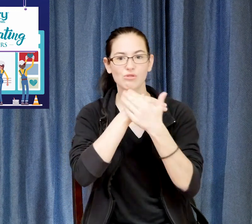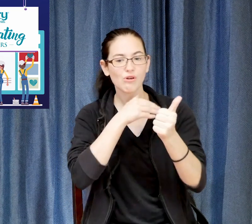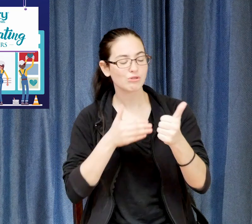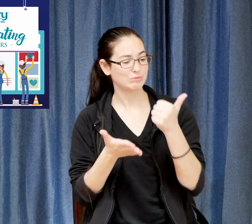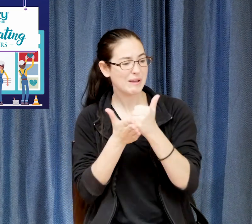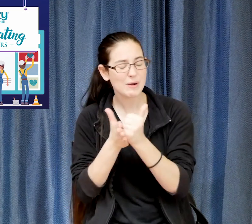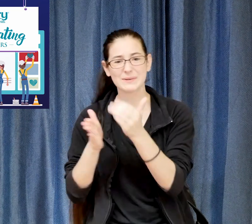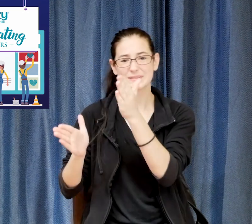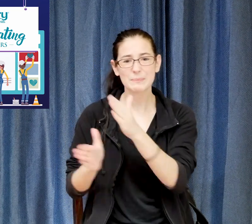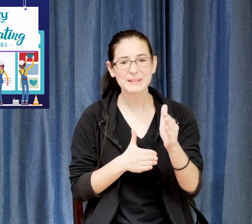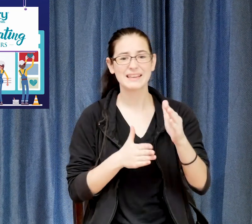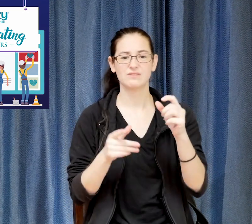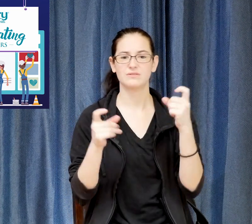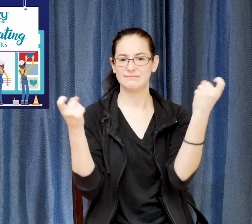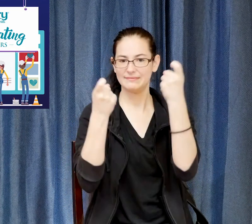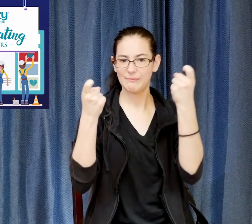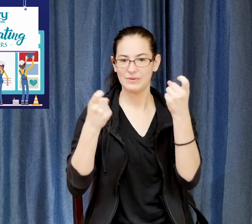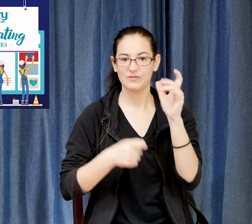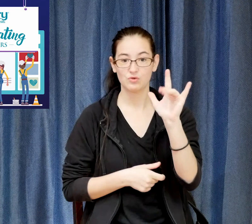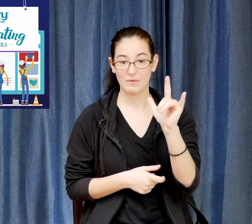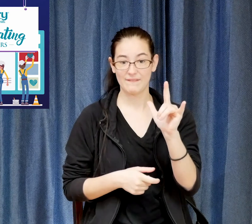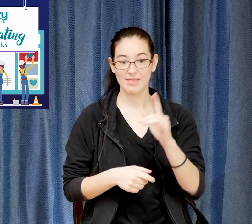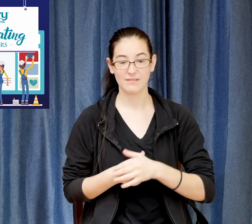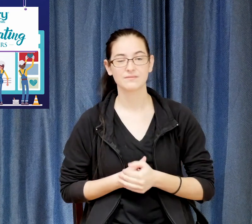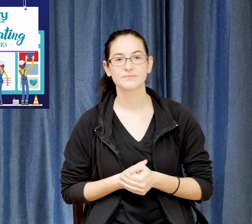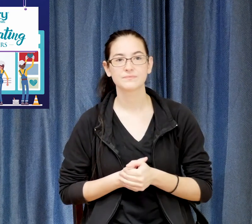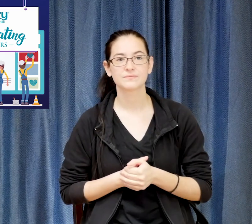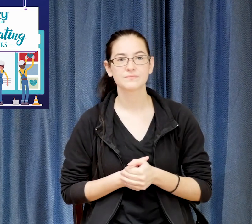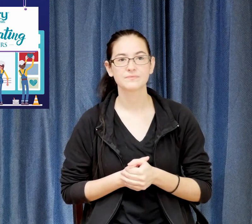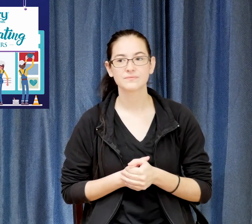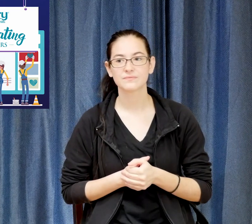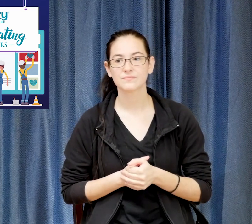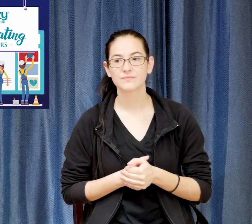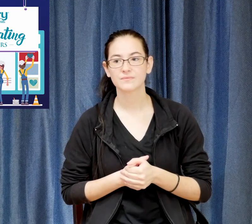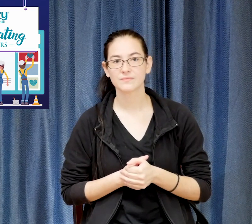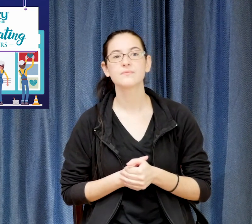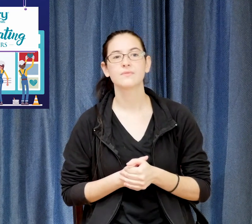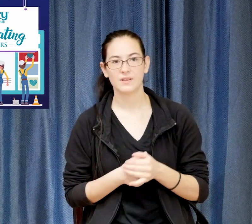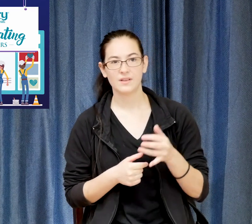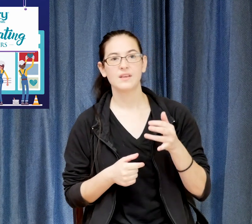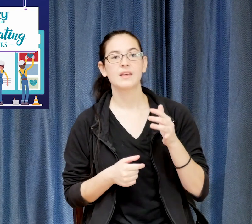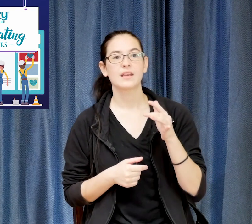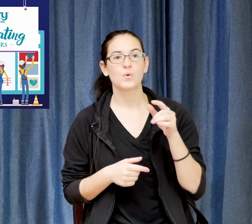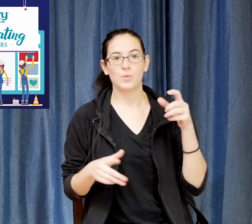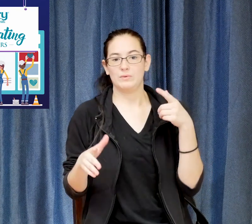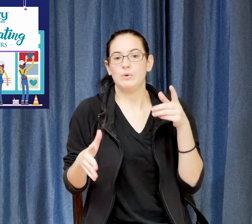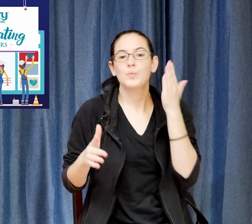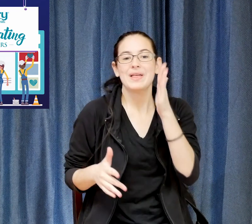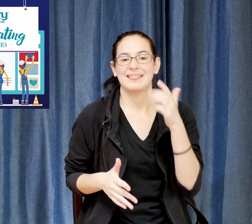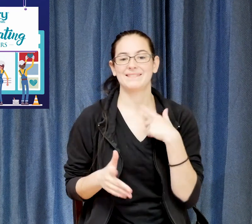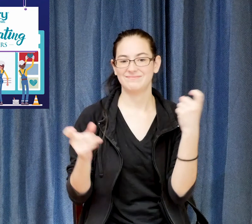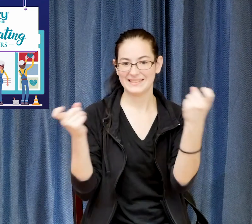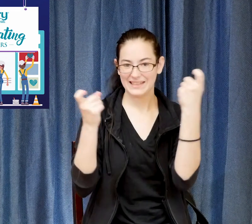plan the 25th anniversary celebrations. Despite this pandemic, we are going to celebrate. And although it may